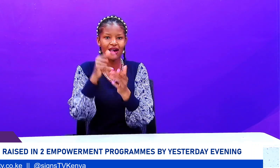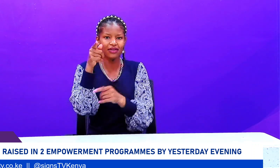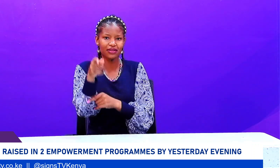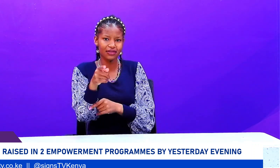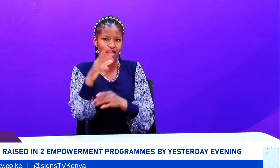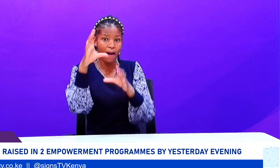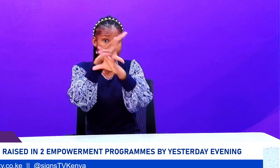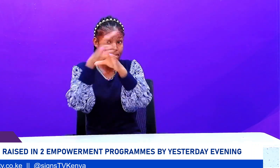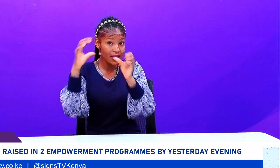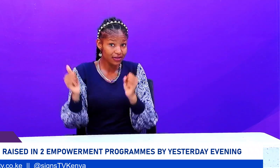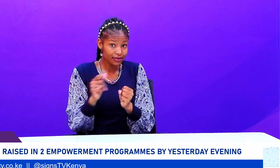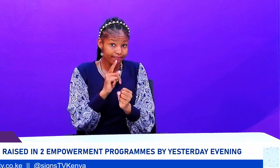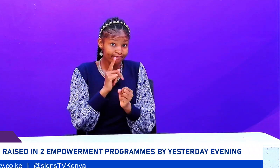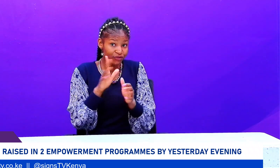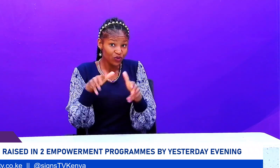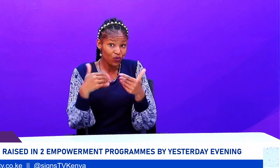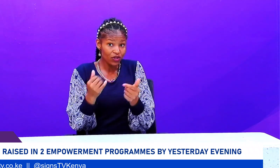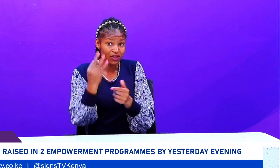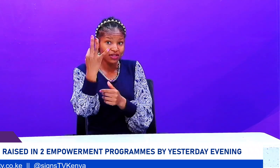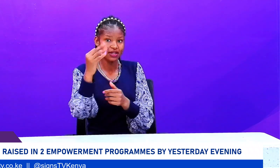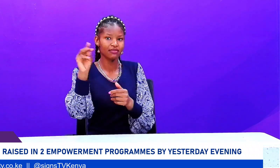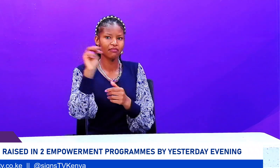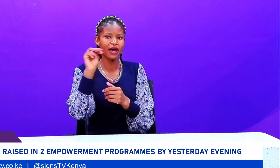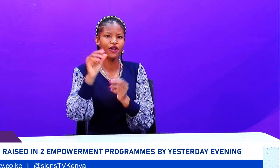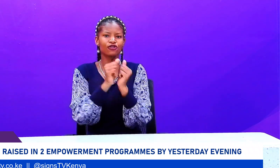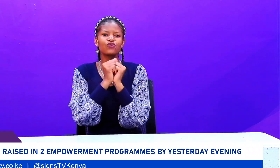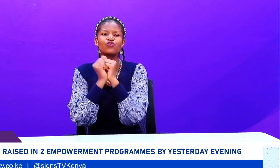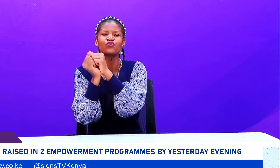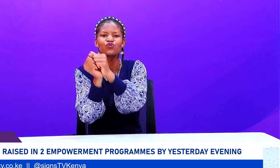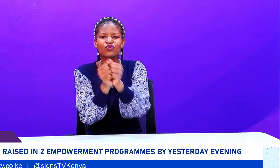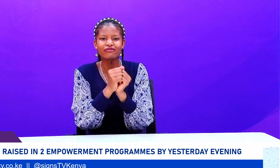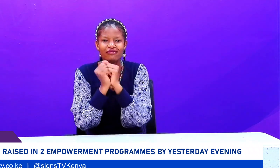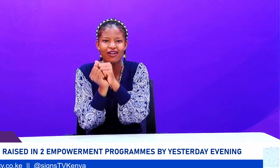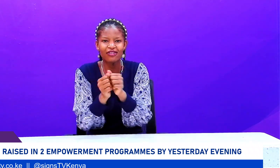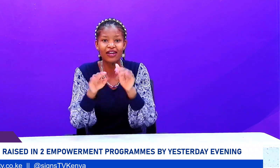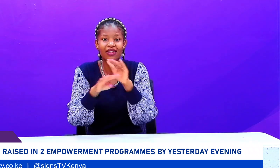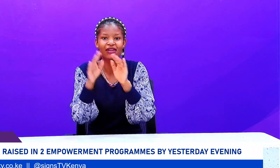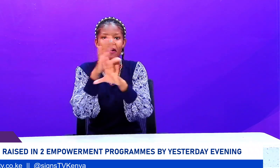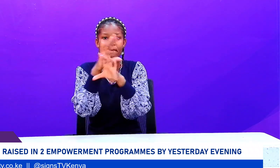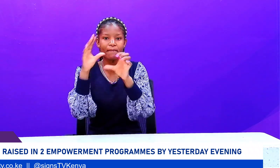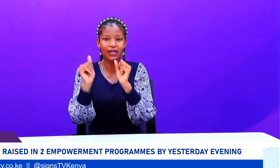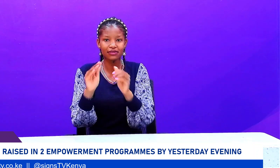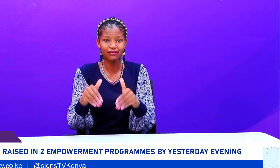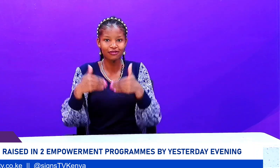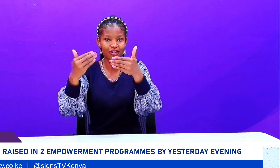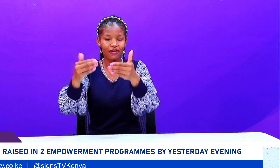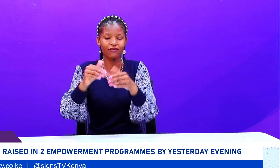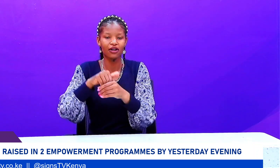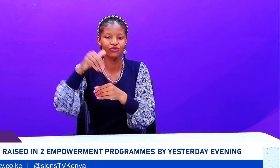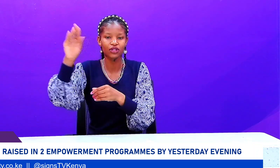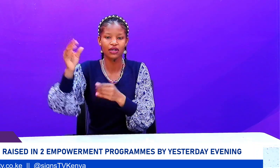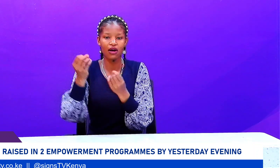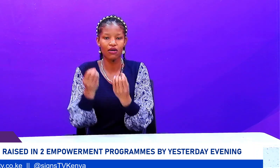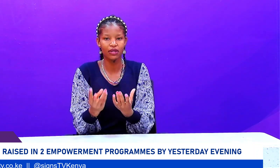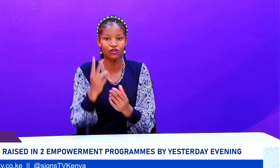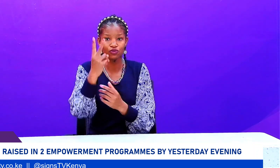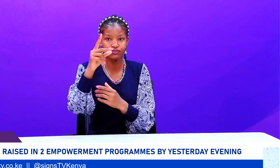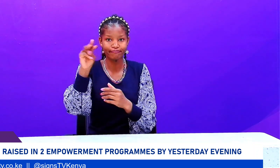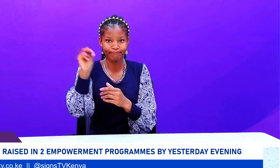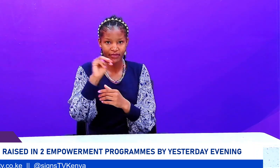In every event, it is estimated that the President donates 3 million Kenyan shillings, with the Deputy President giving